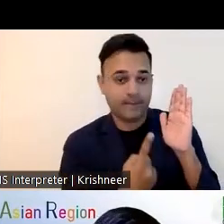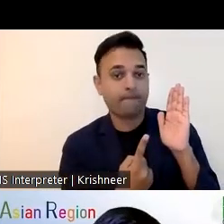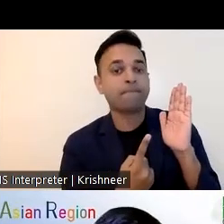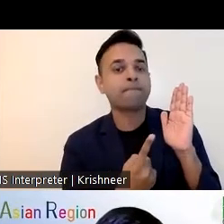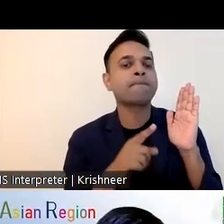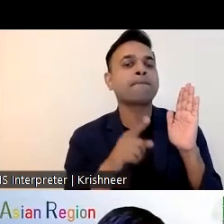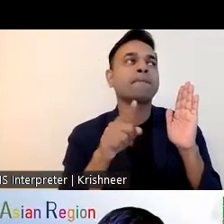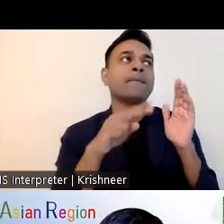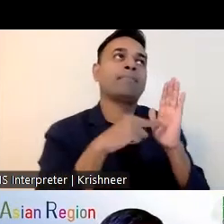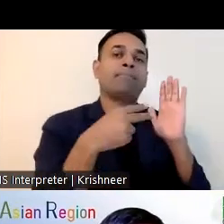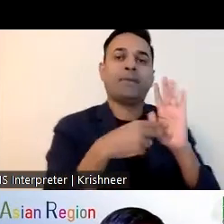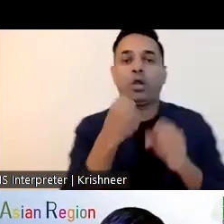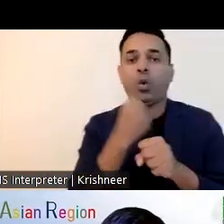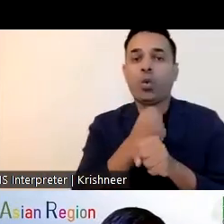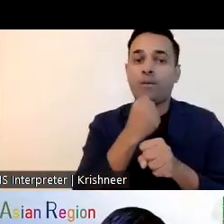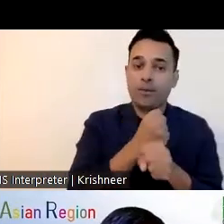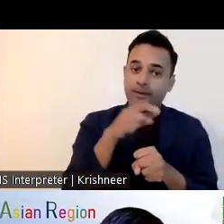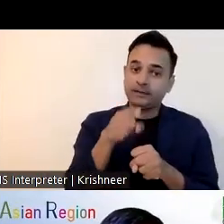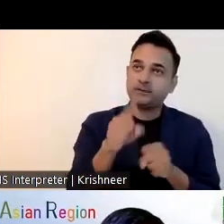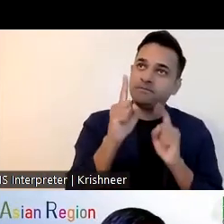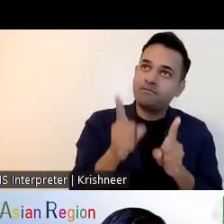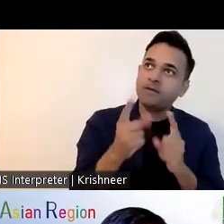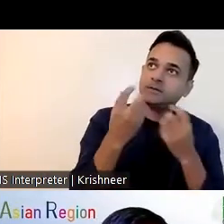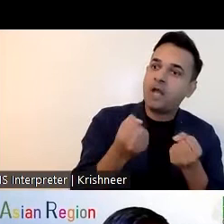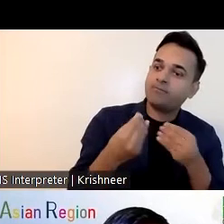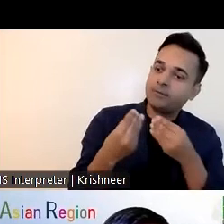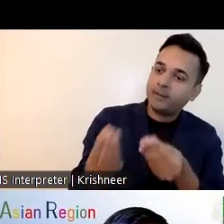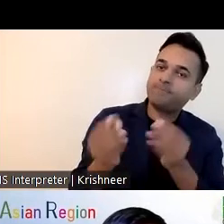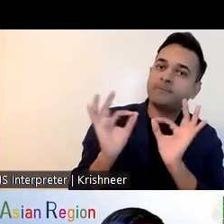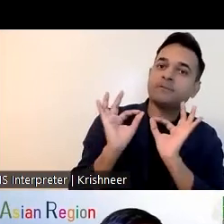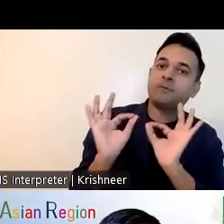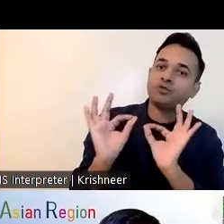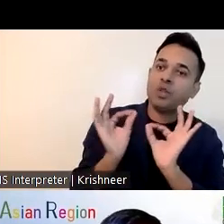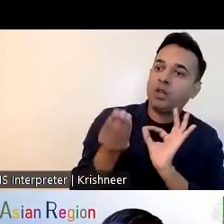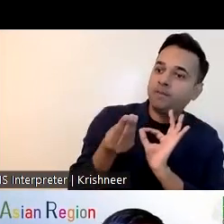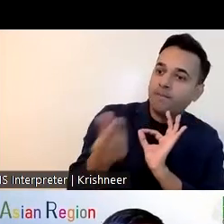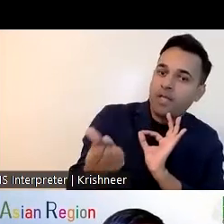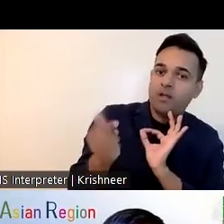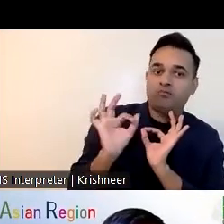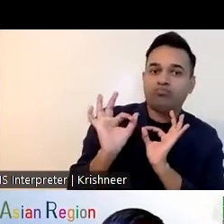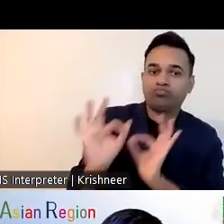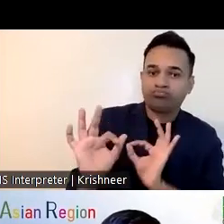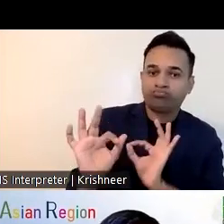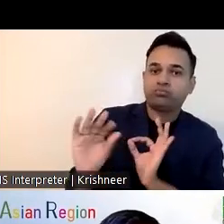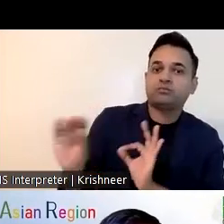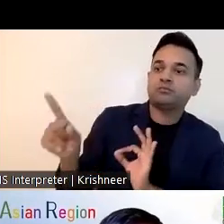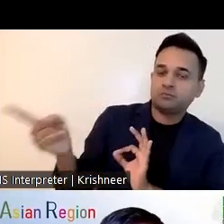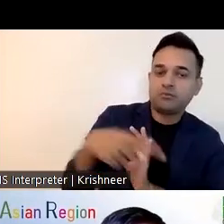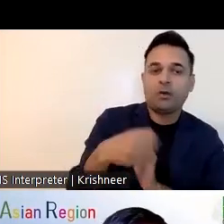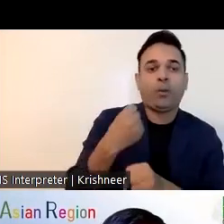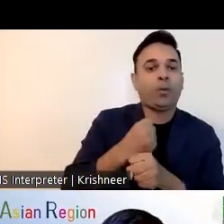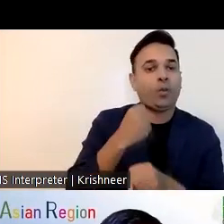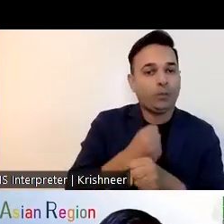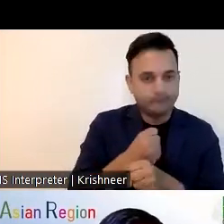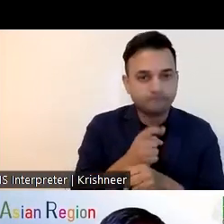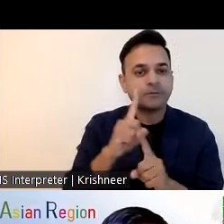disabilities. So let me share some data, but I will not go in detail. I have taken this data from